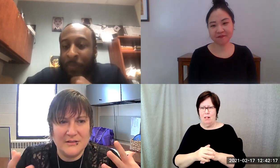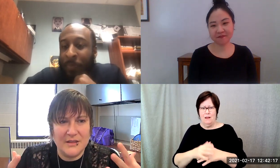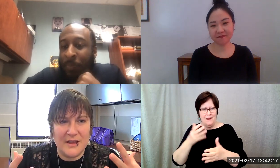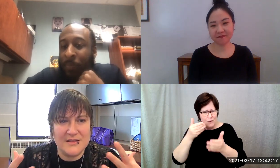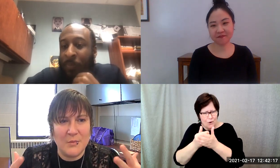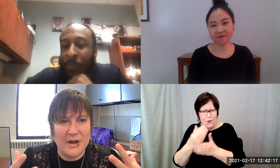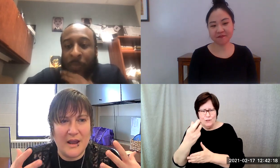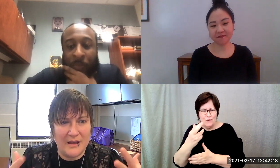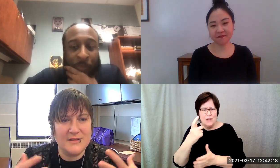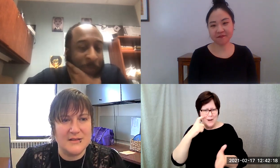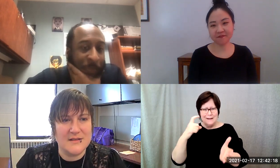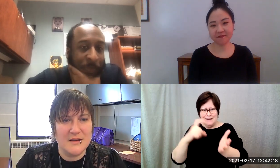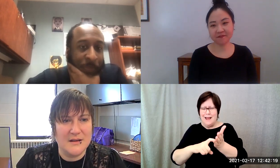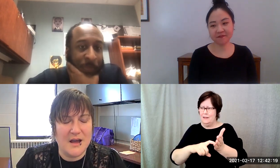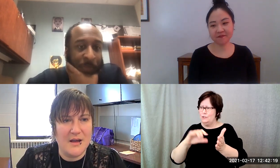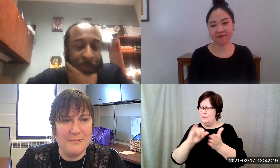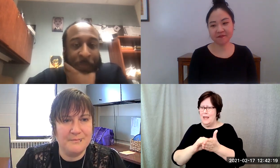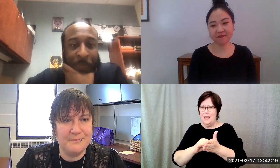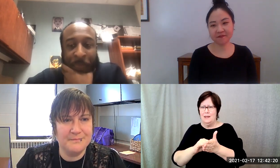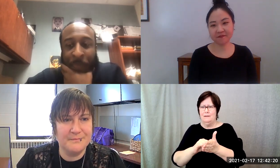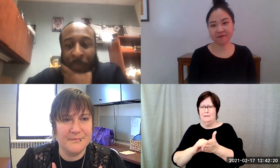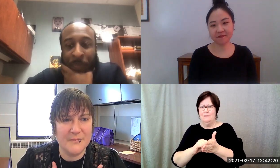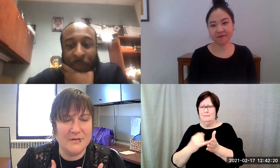acknowledging that someone else is the